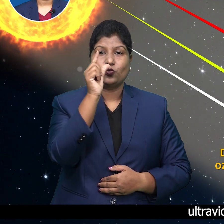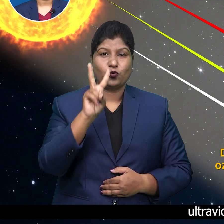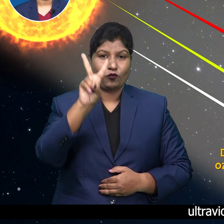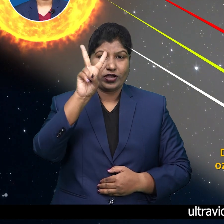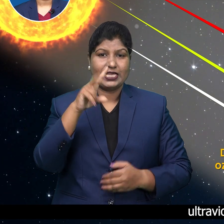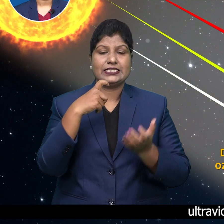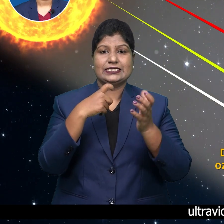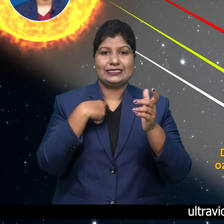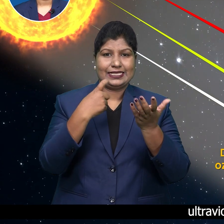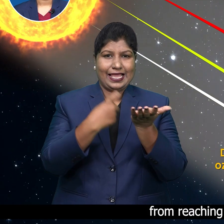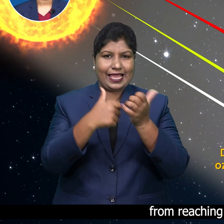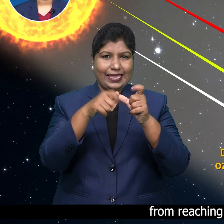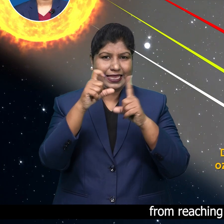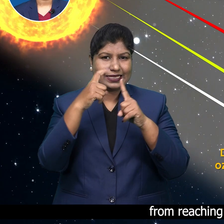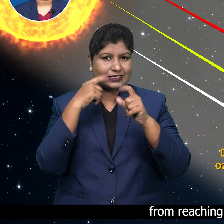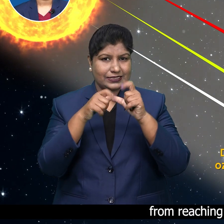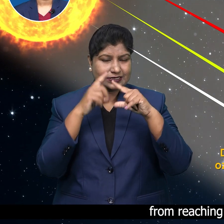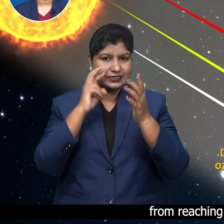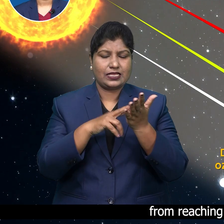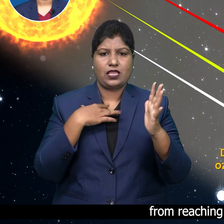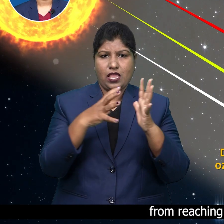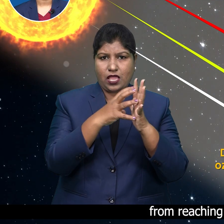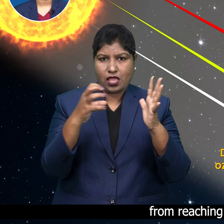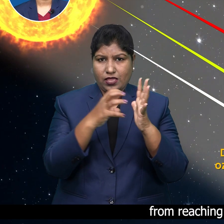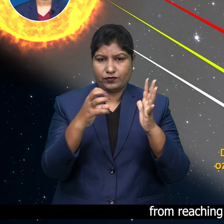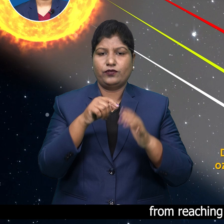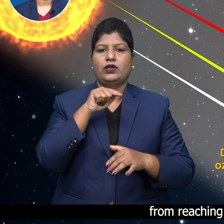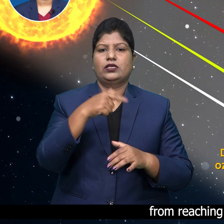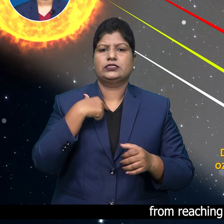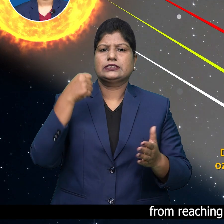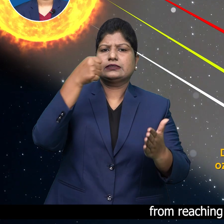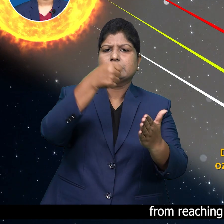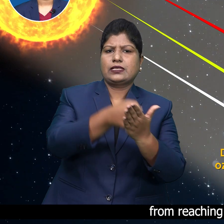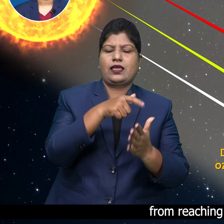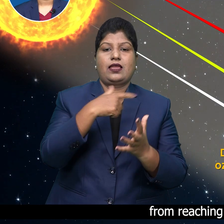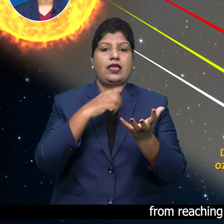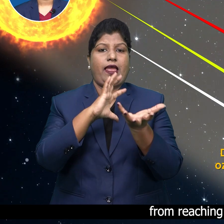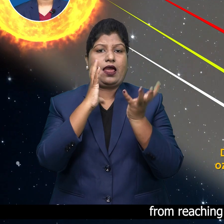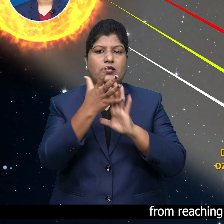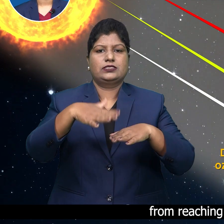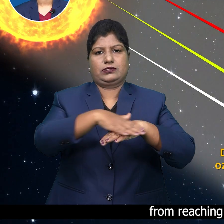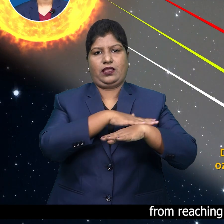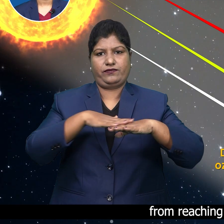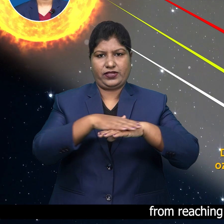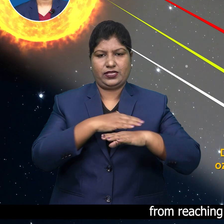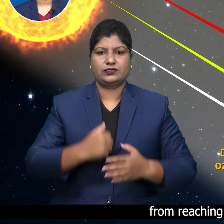ultraviolet radiation from reaching the Earth's surface.